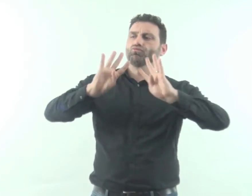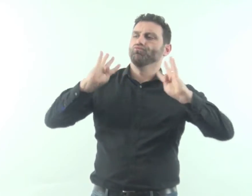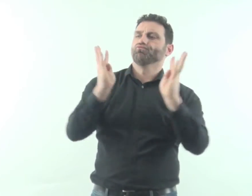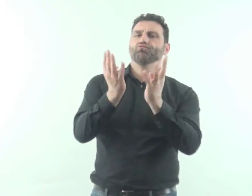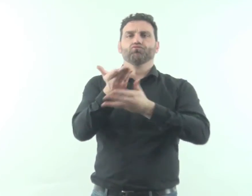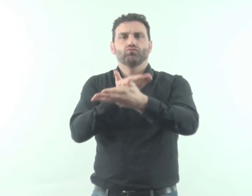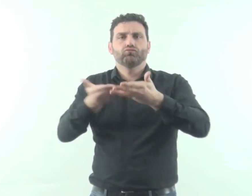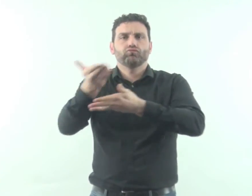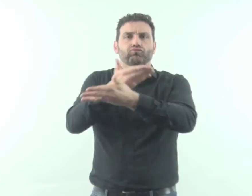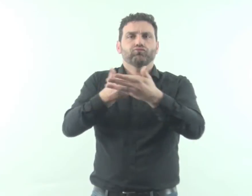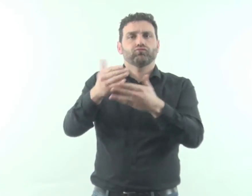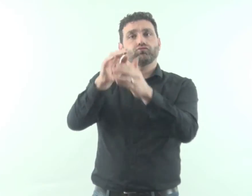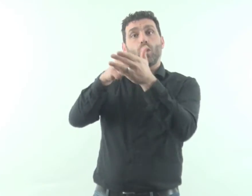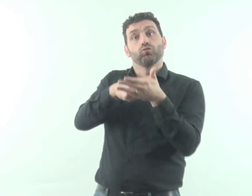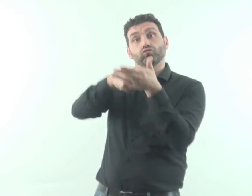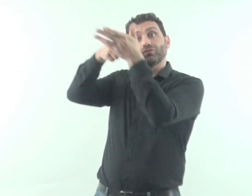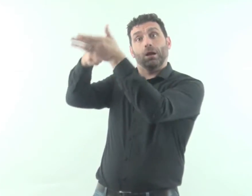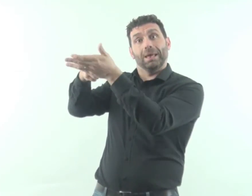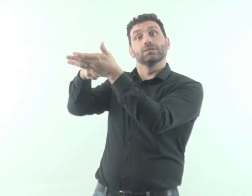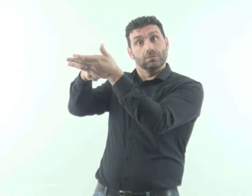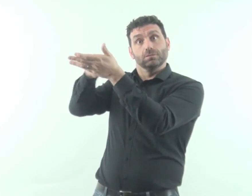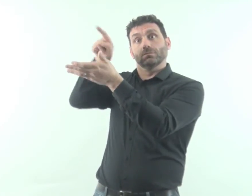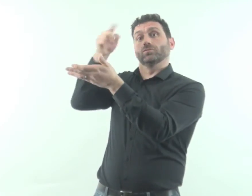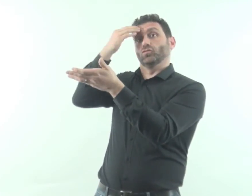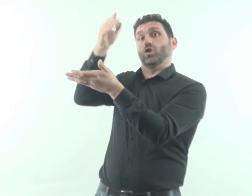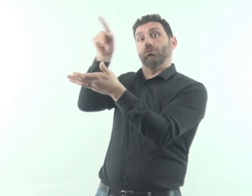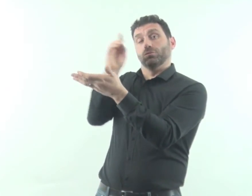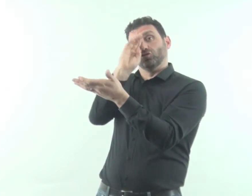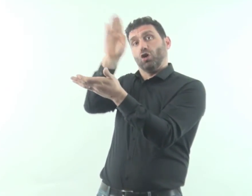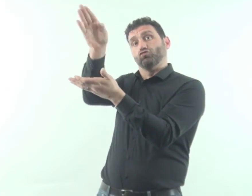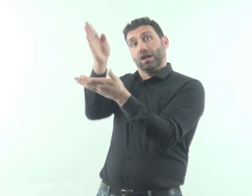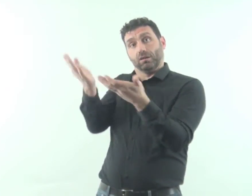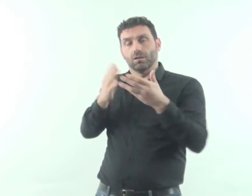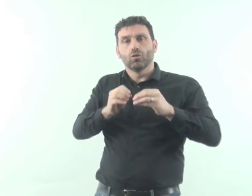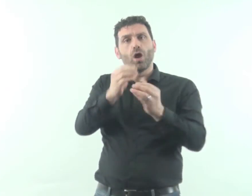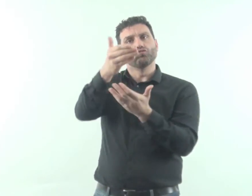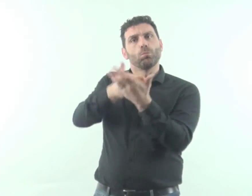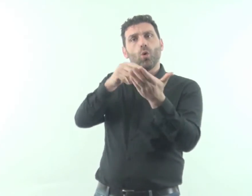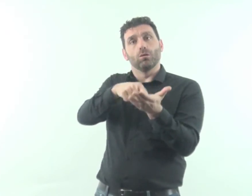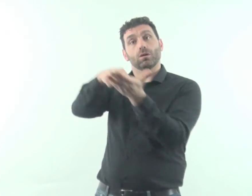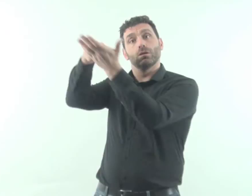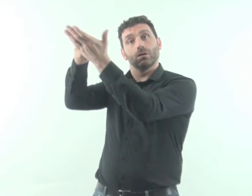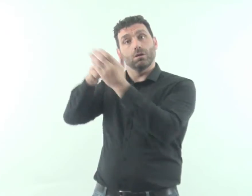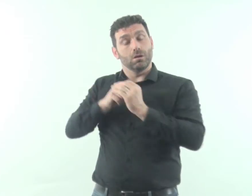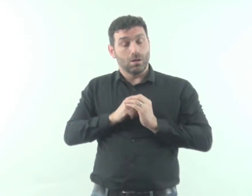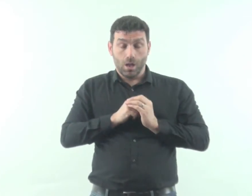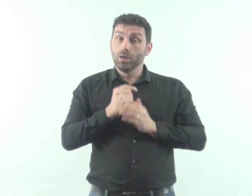representatives come together as part of a panel to discuss the issues and make a recommendation direct to the government, so a select